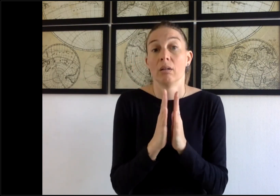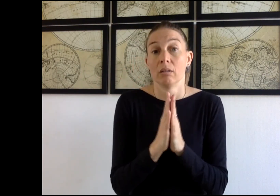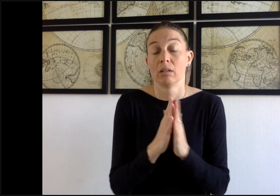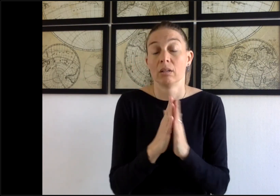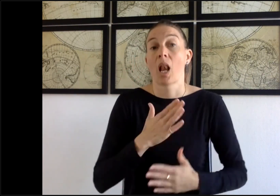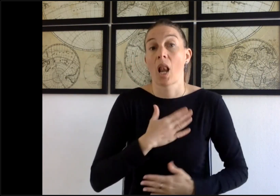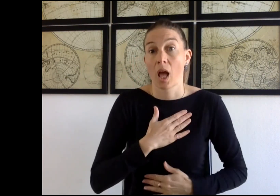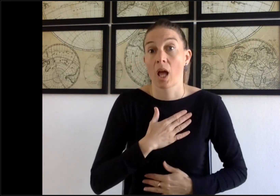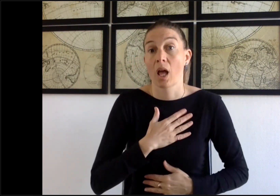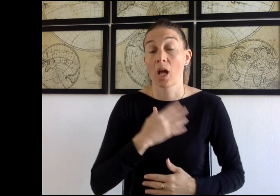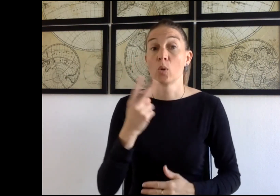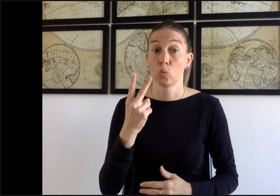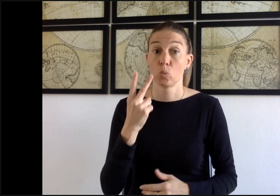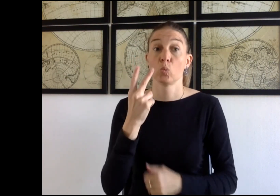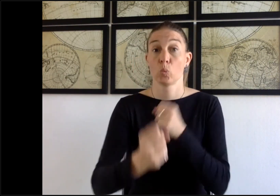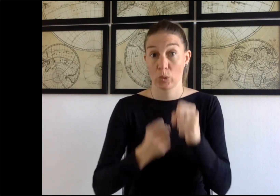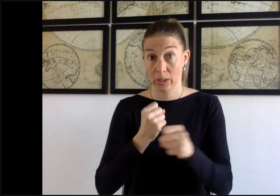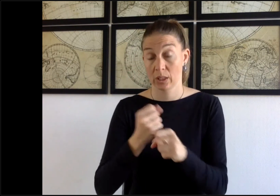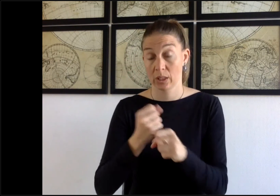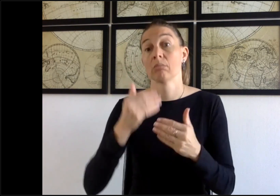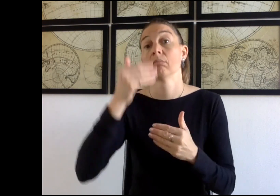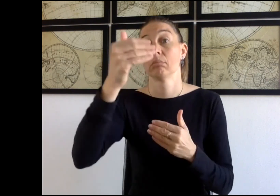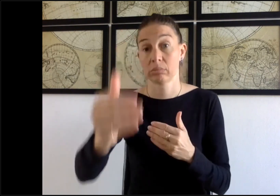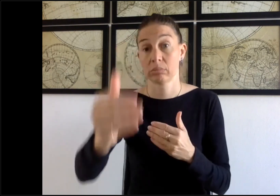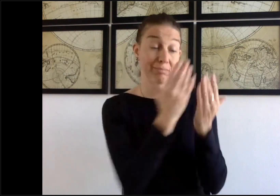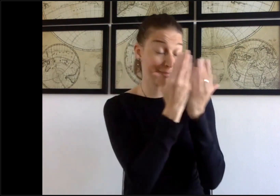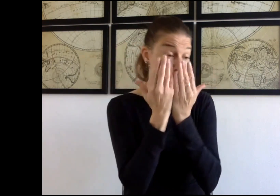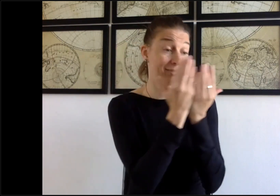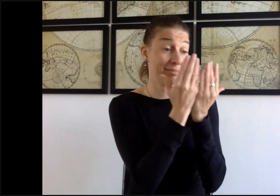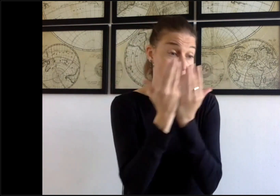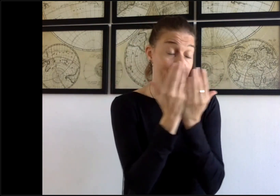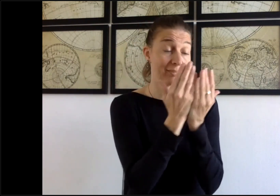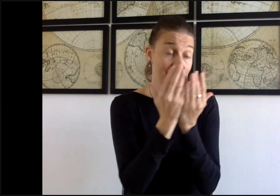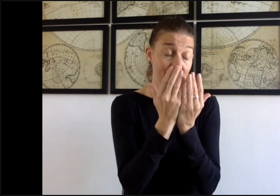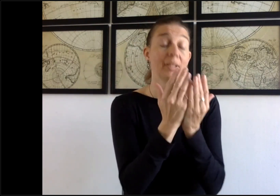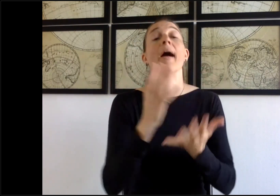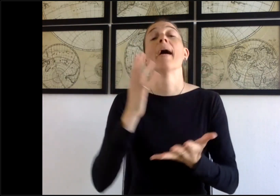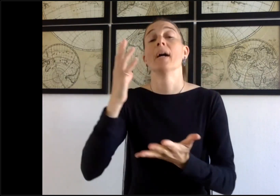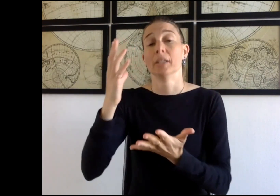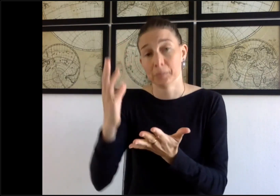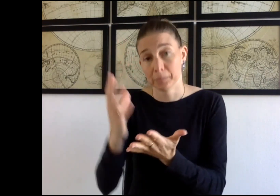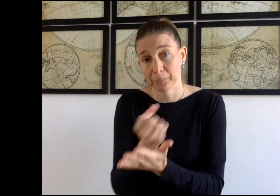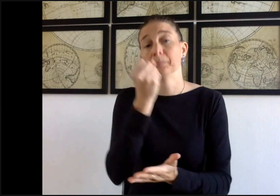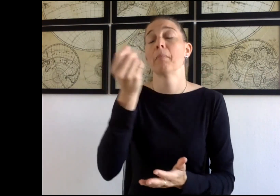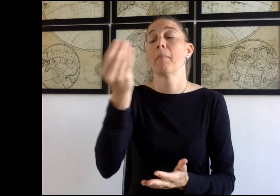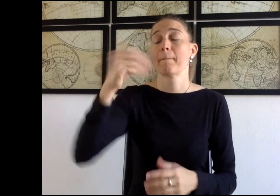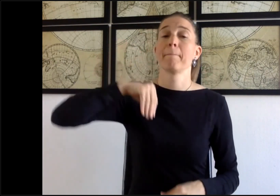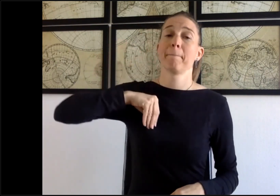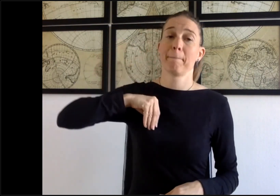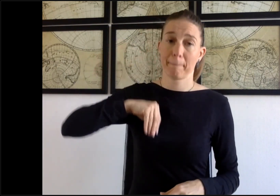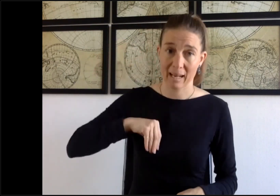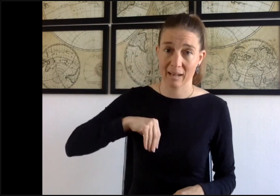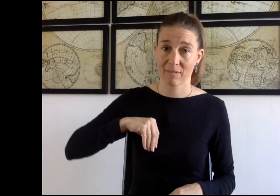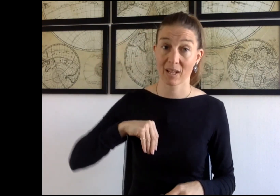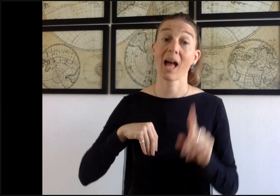2 years of my studies, I managed to get the benefits, and I would like to say that happy